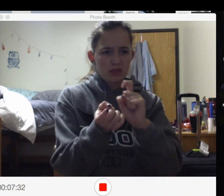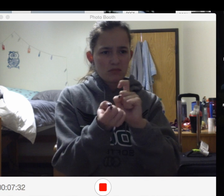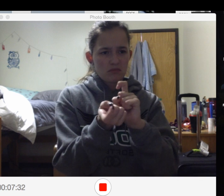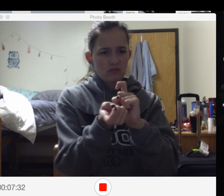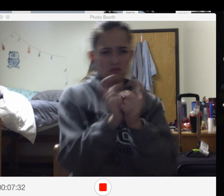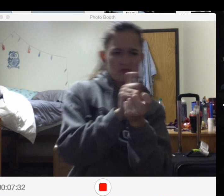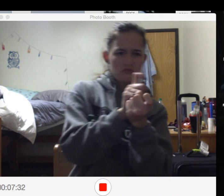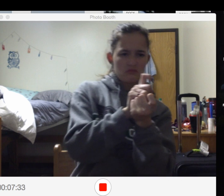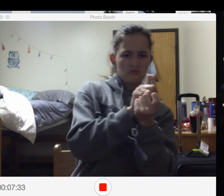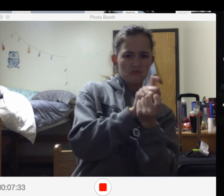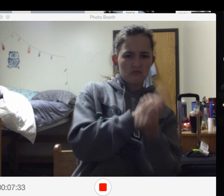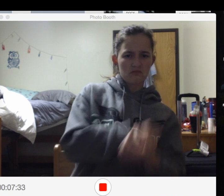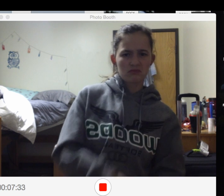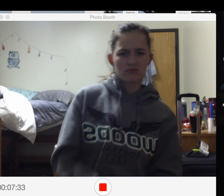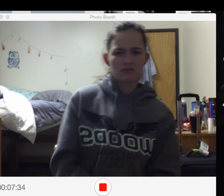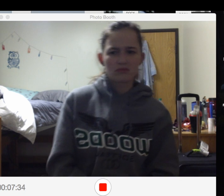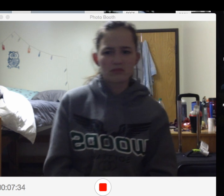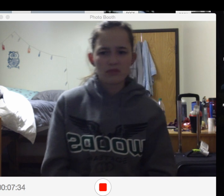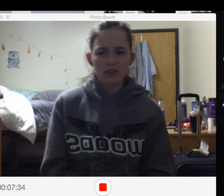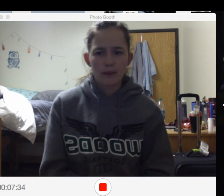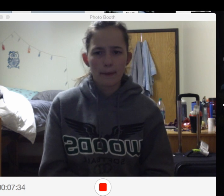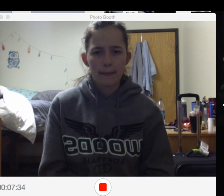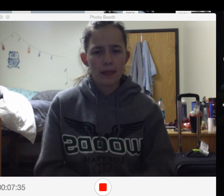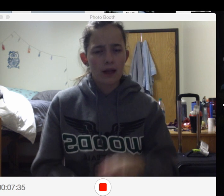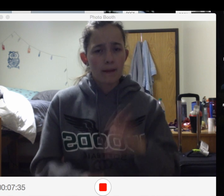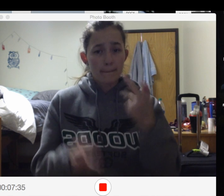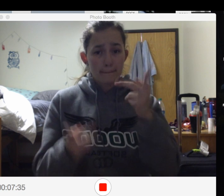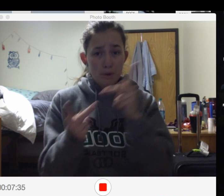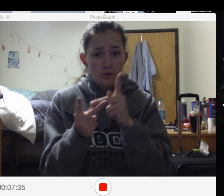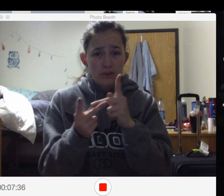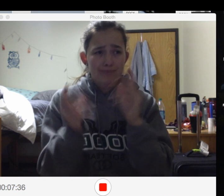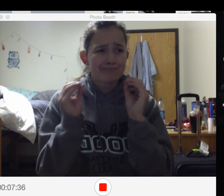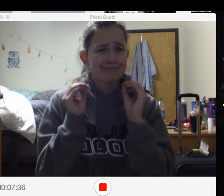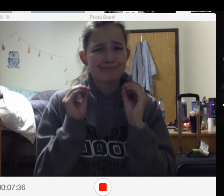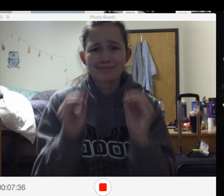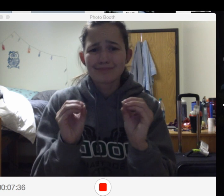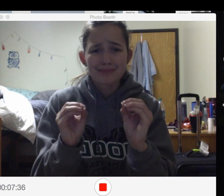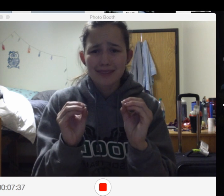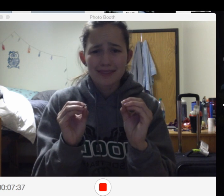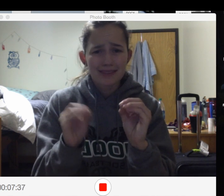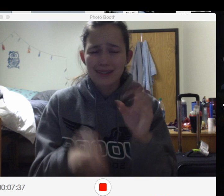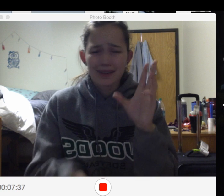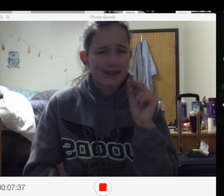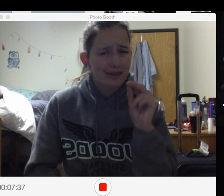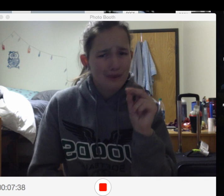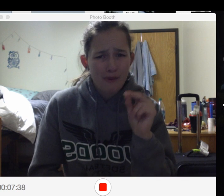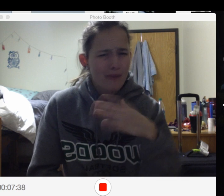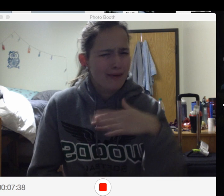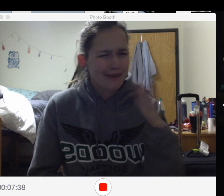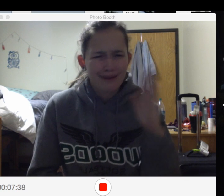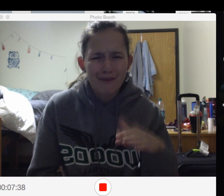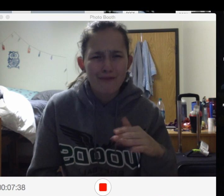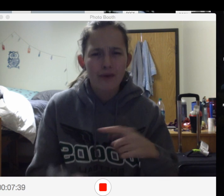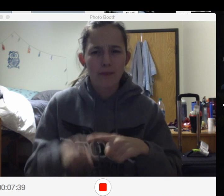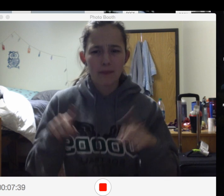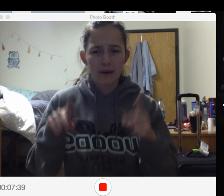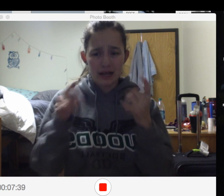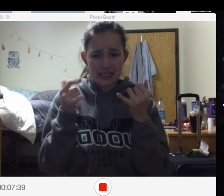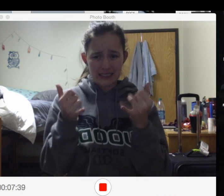ethics developed. It wasn't perfect, but it got us through the last century. And so